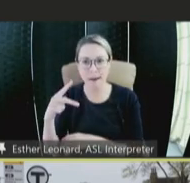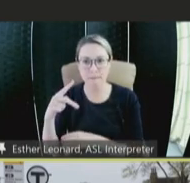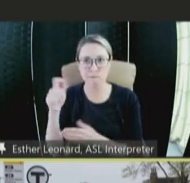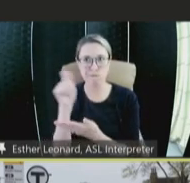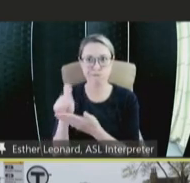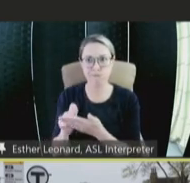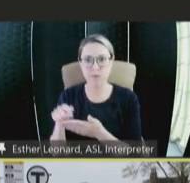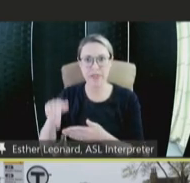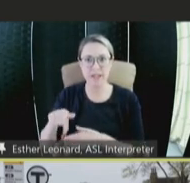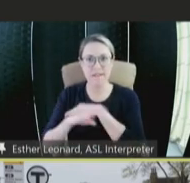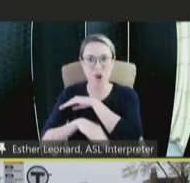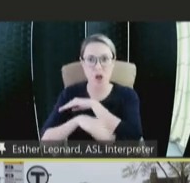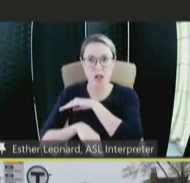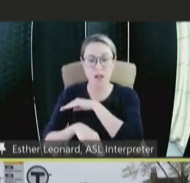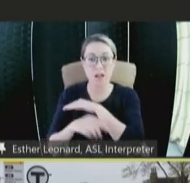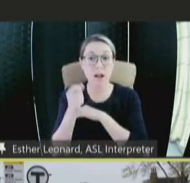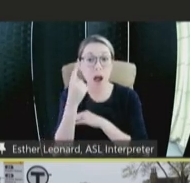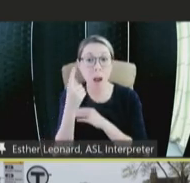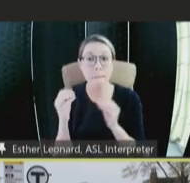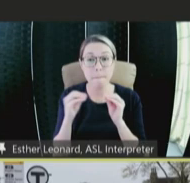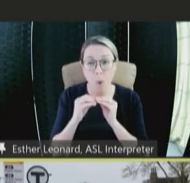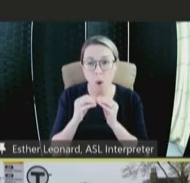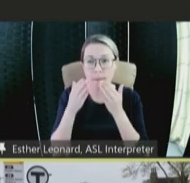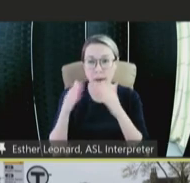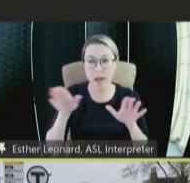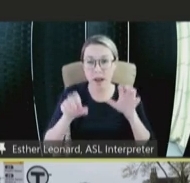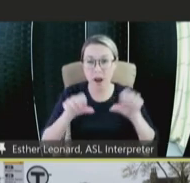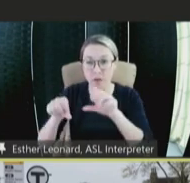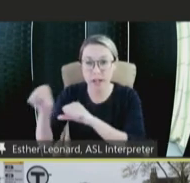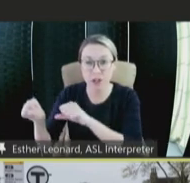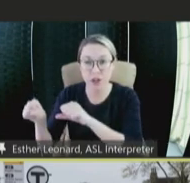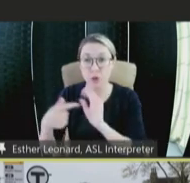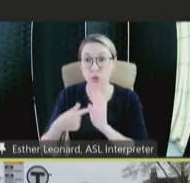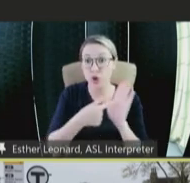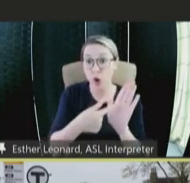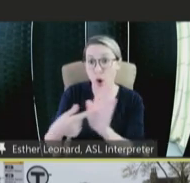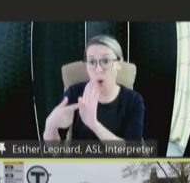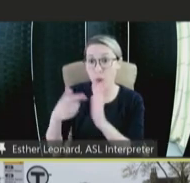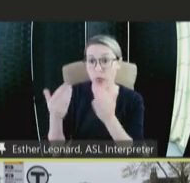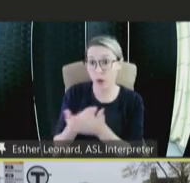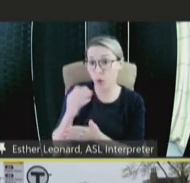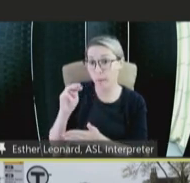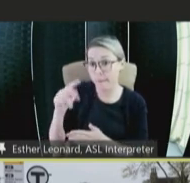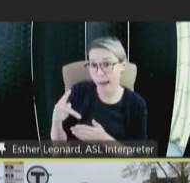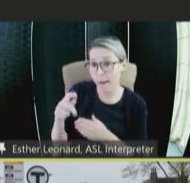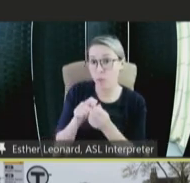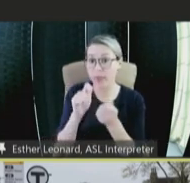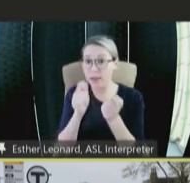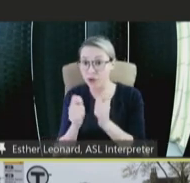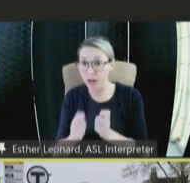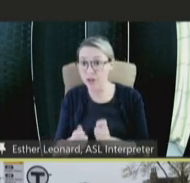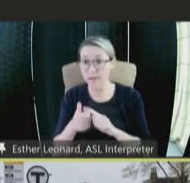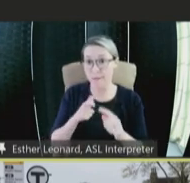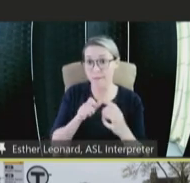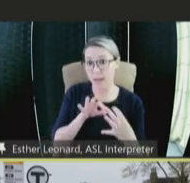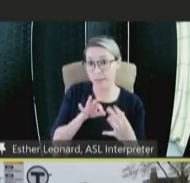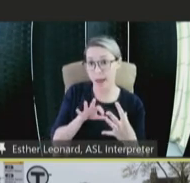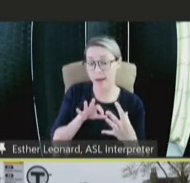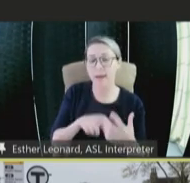public outreach to folks to talk about what changes were made to the map in response to the feedback that we got, and